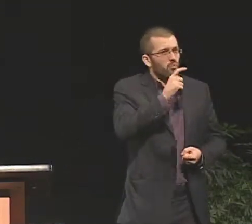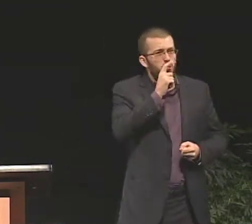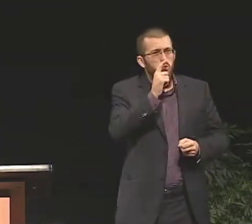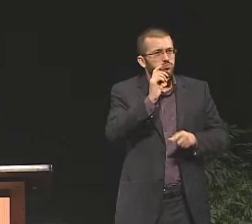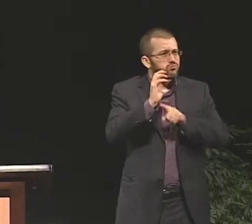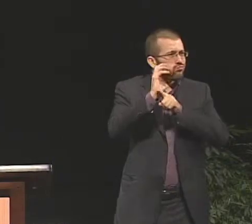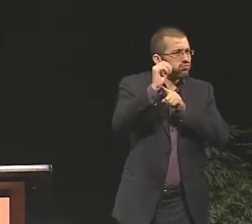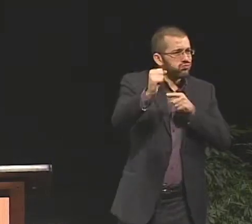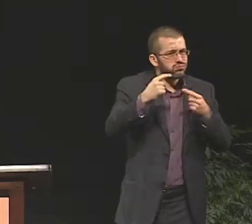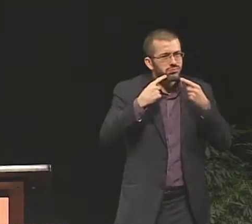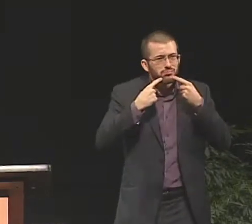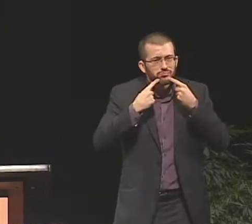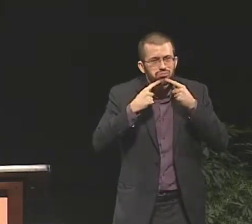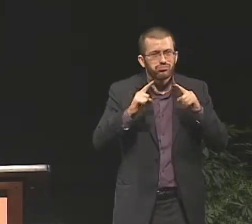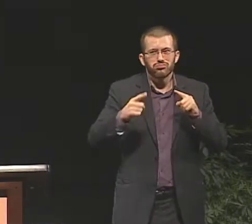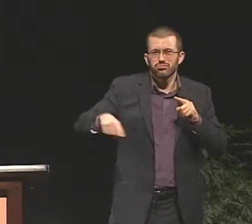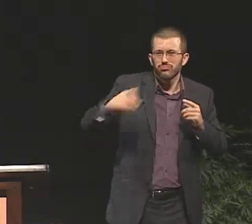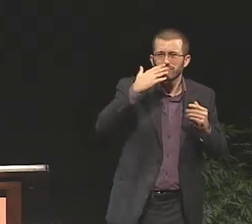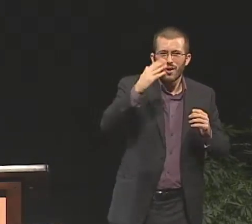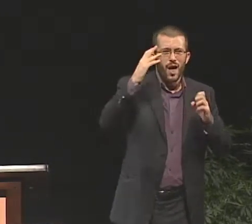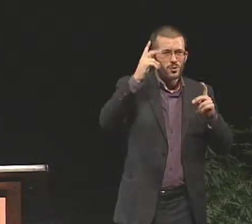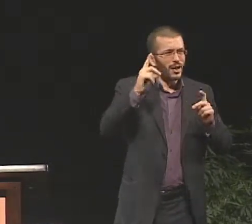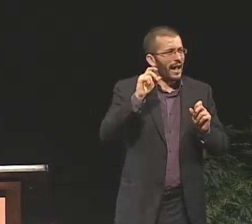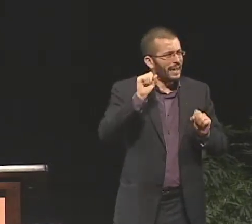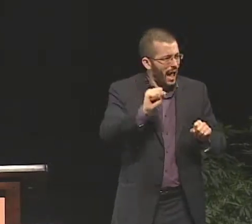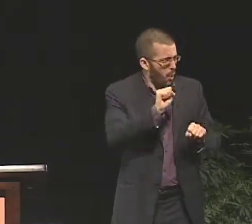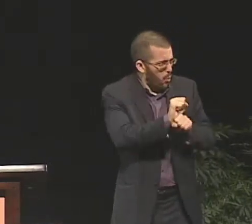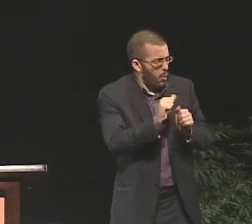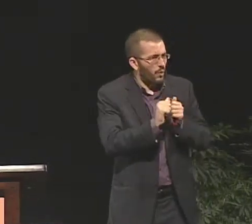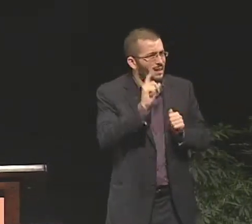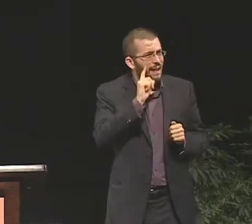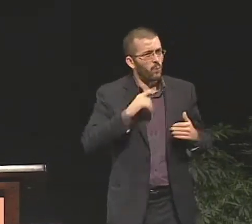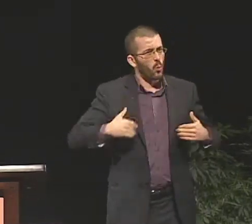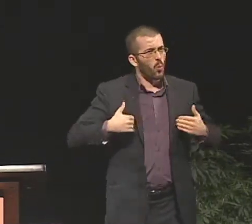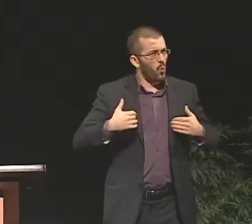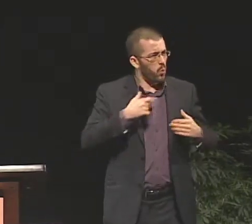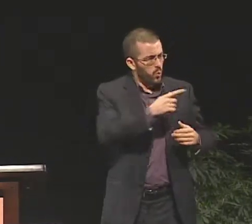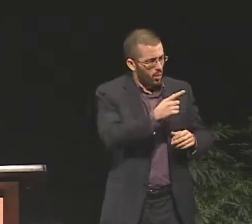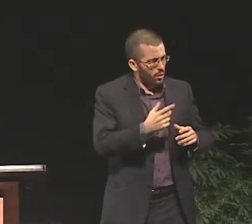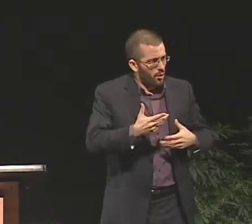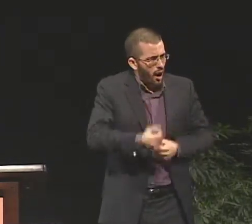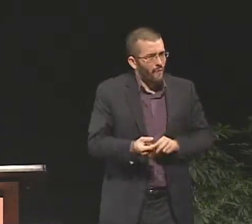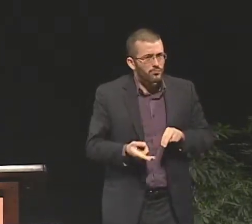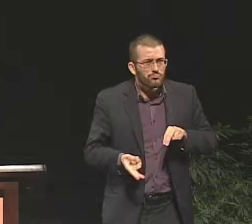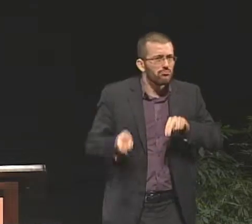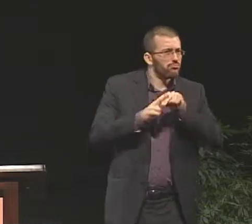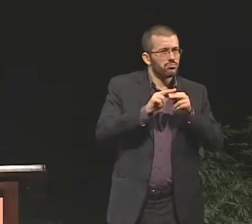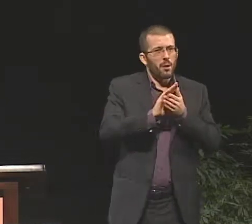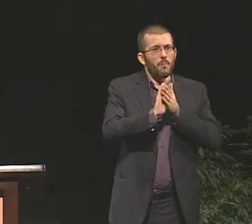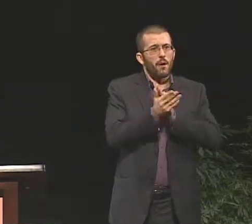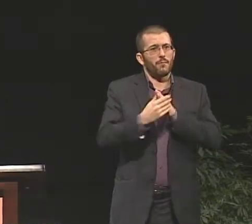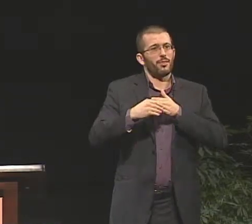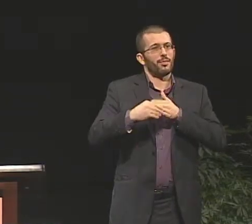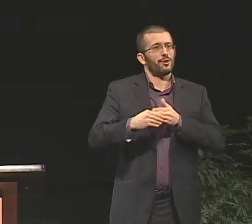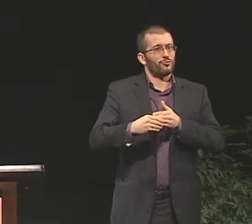acquisition, maturation, social maturation. And so we need to have more deaf leaders develop confidence